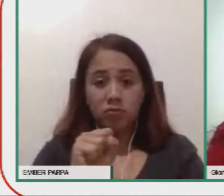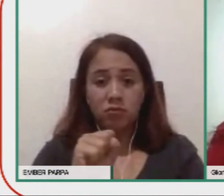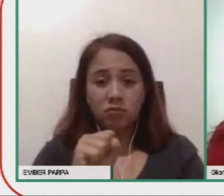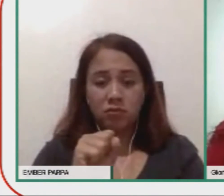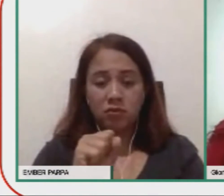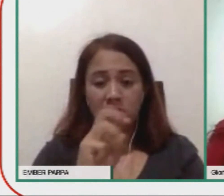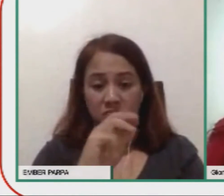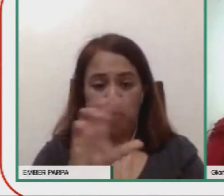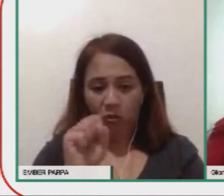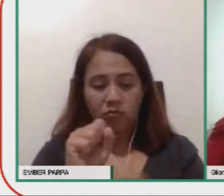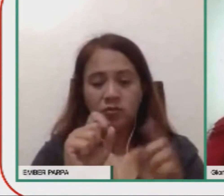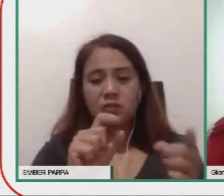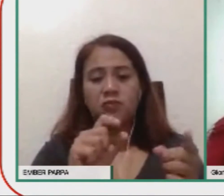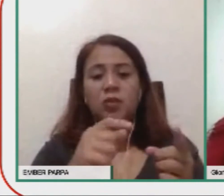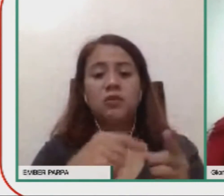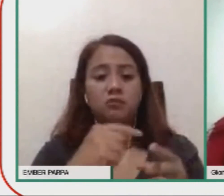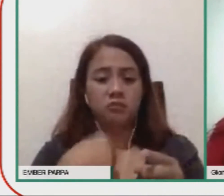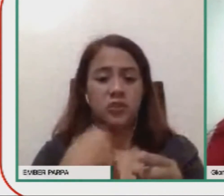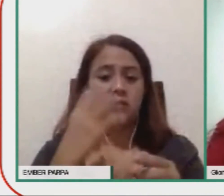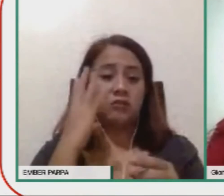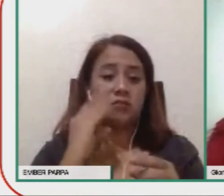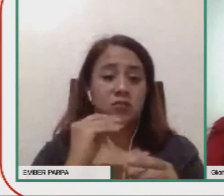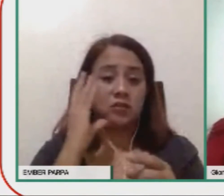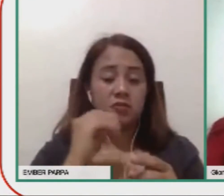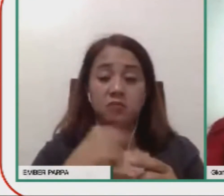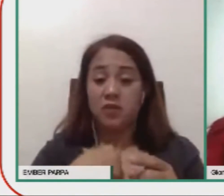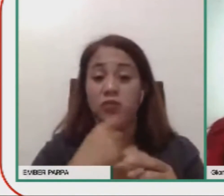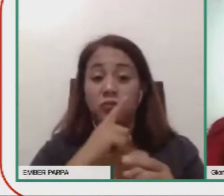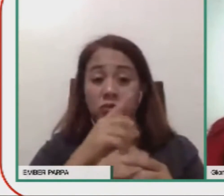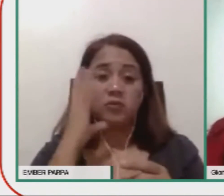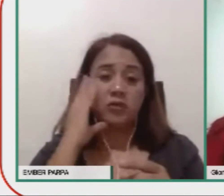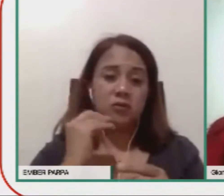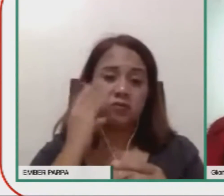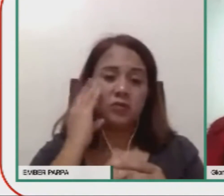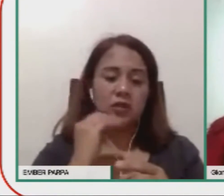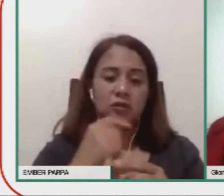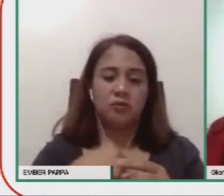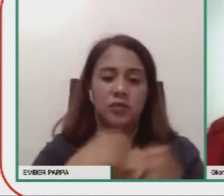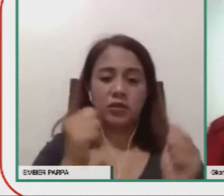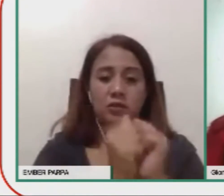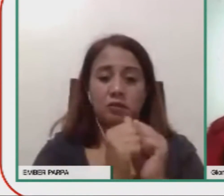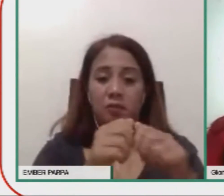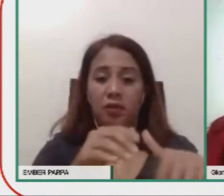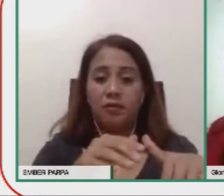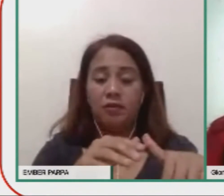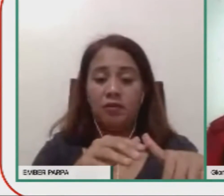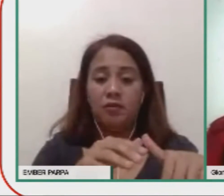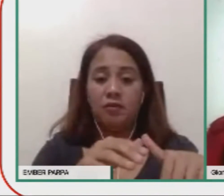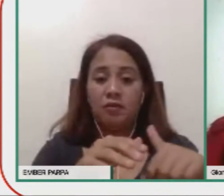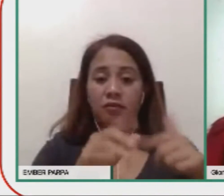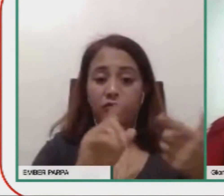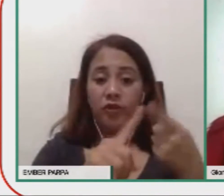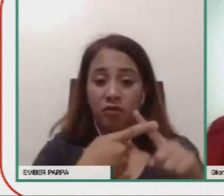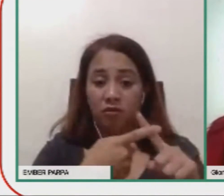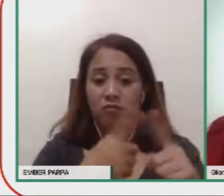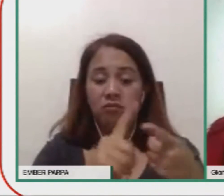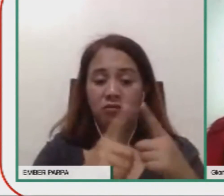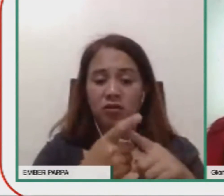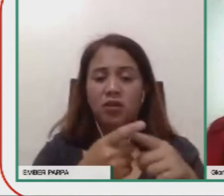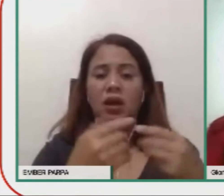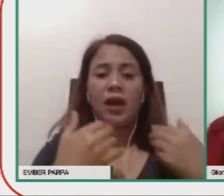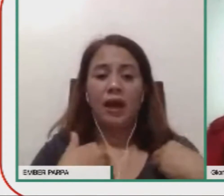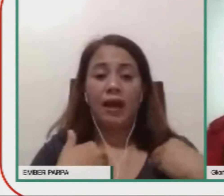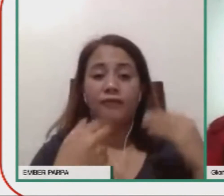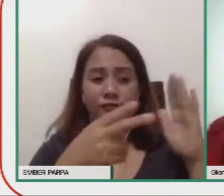Pero na-encounter ko yun, ako mismo na-encounter ko yun nung kasama ko yung friend ko. Hindi kami, meron na nakalagay na